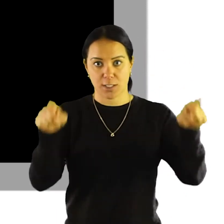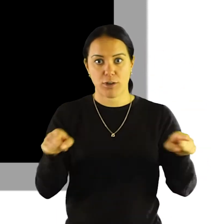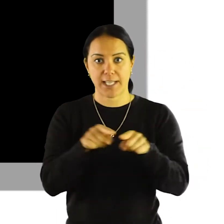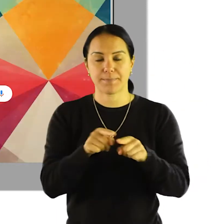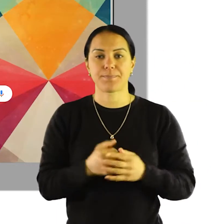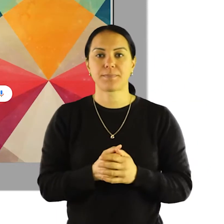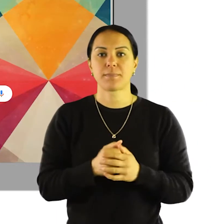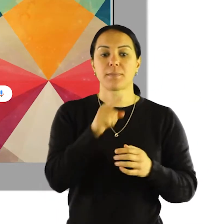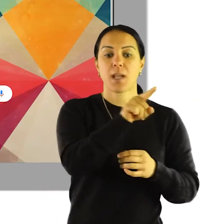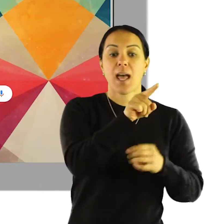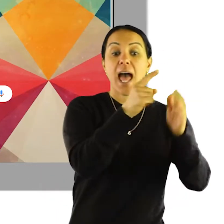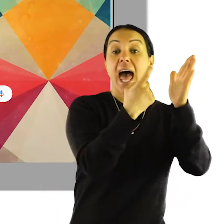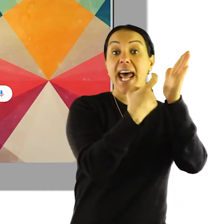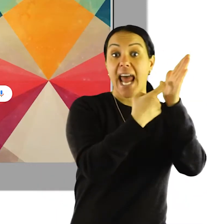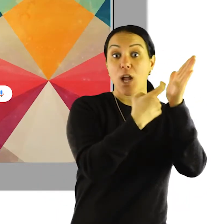do is go to